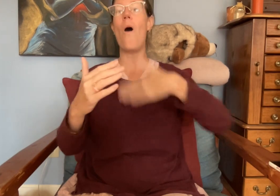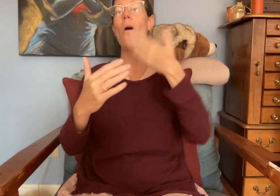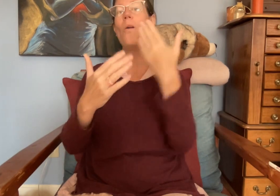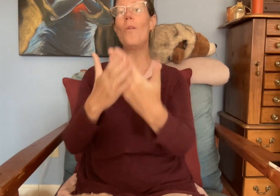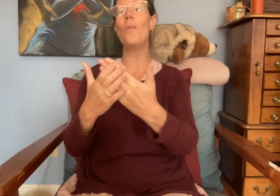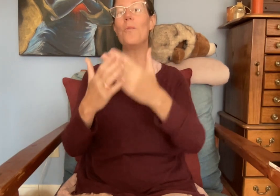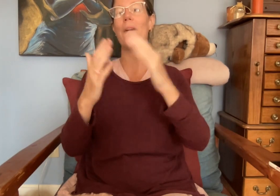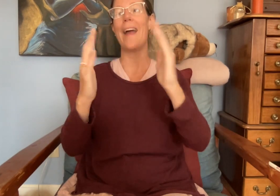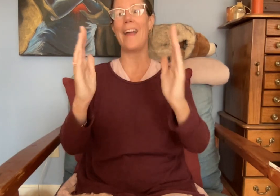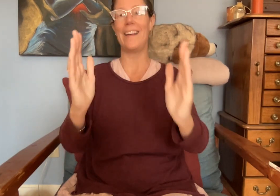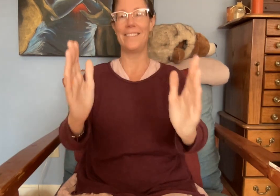All the way